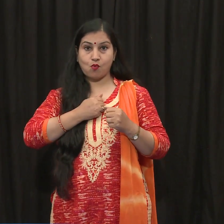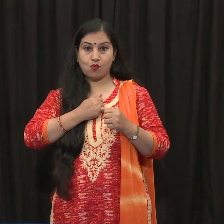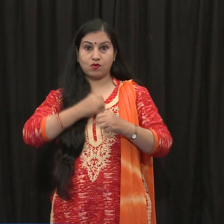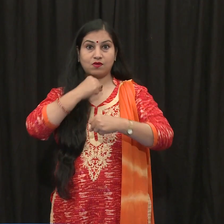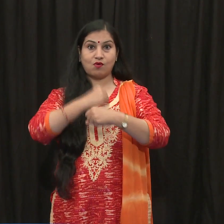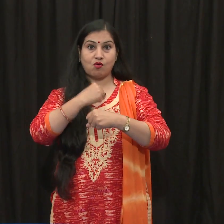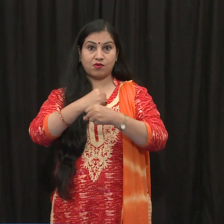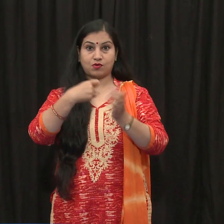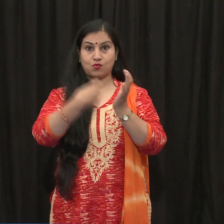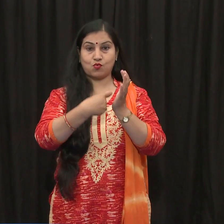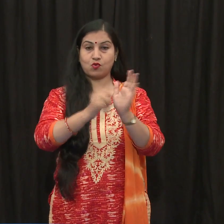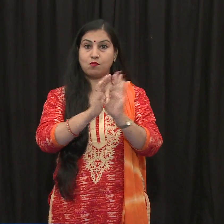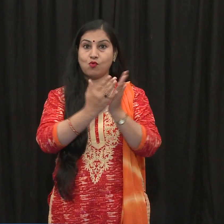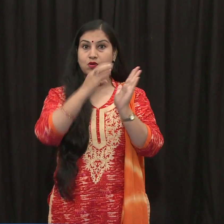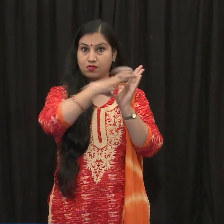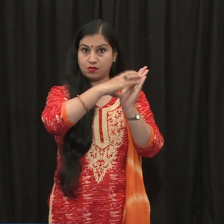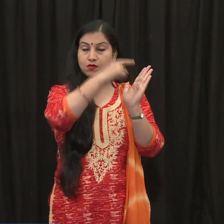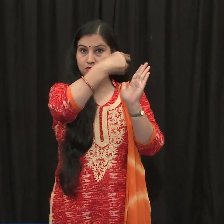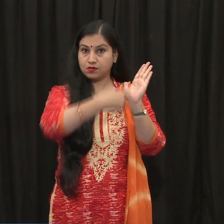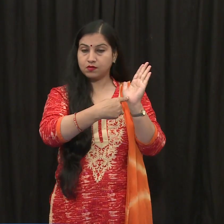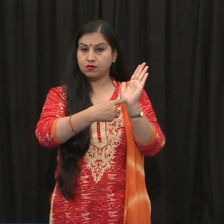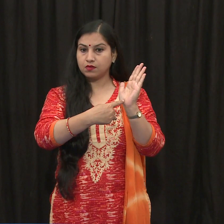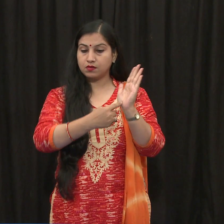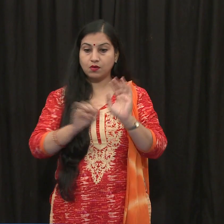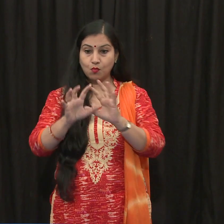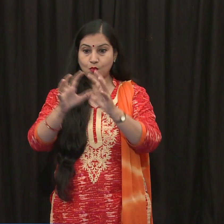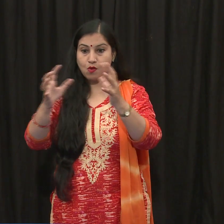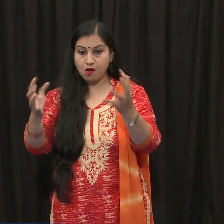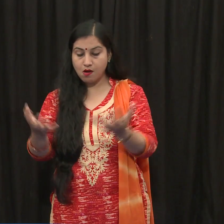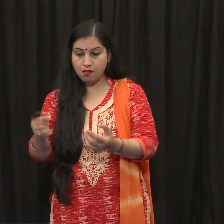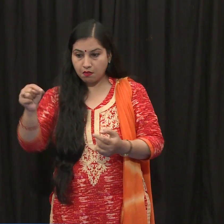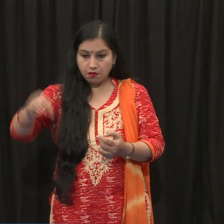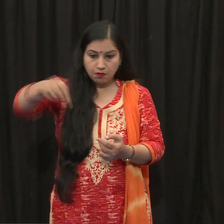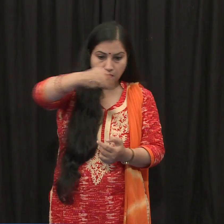that our Constitution is the lengthiest Constitution.